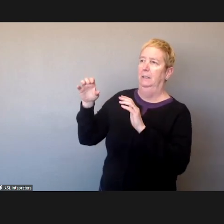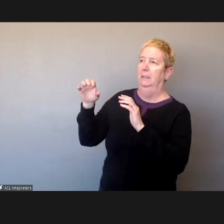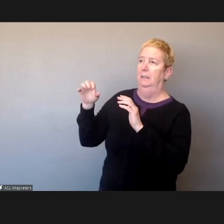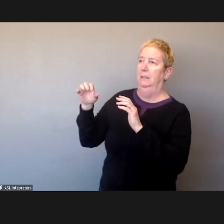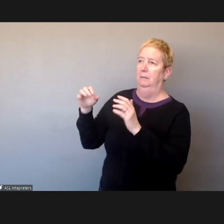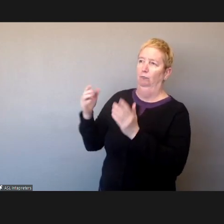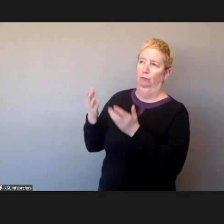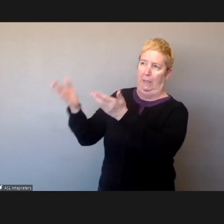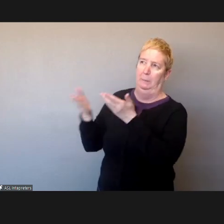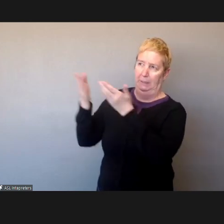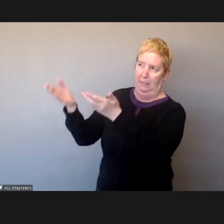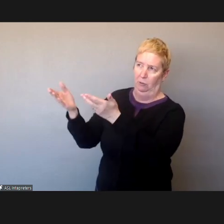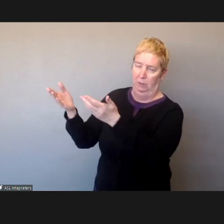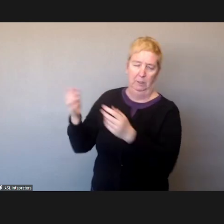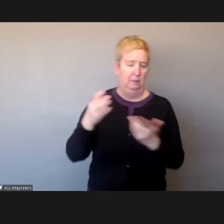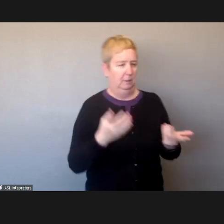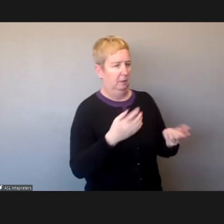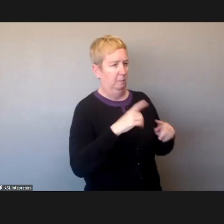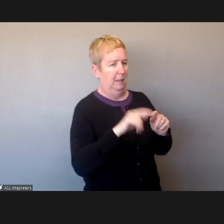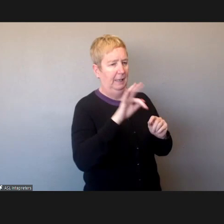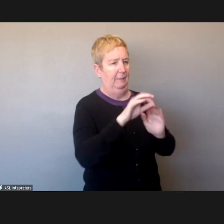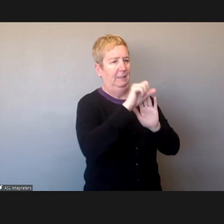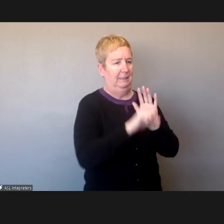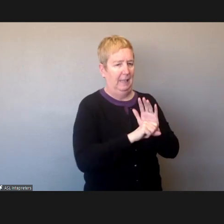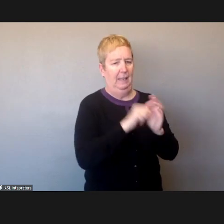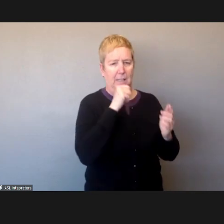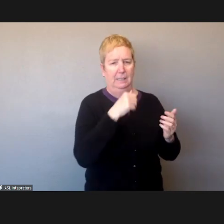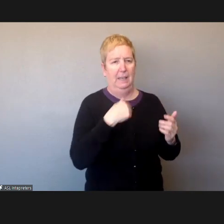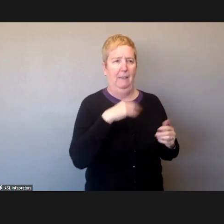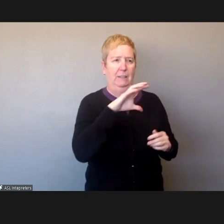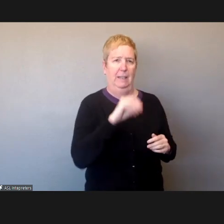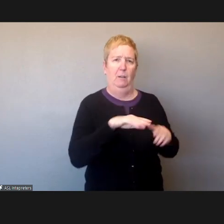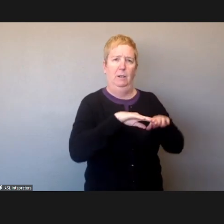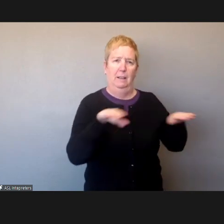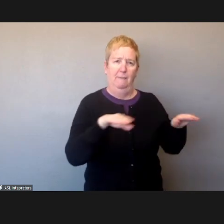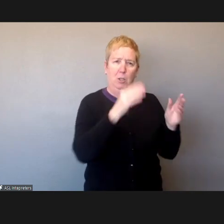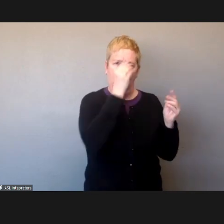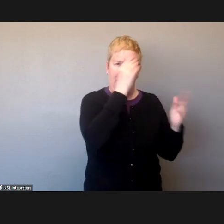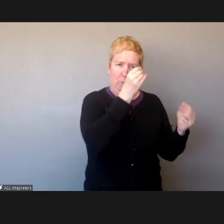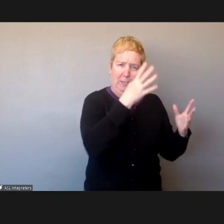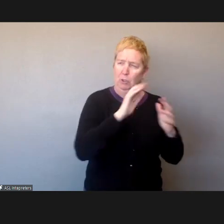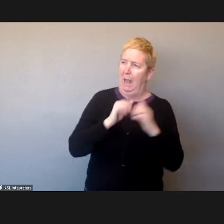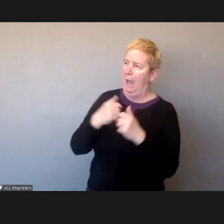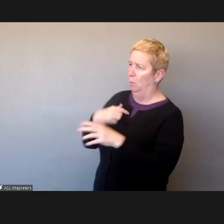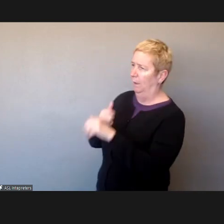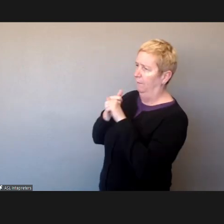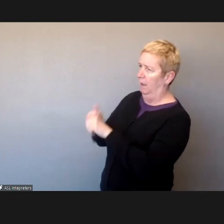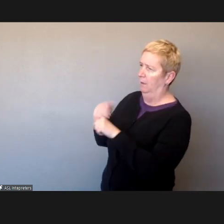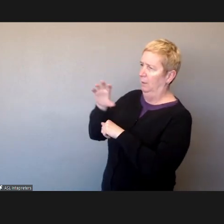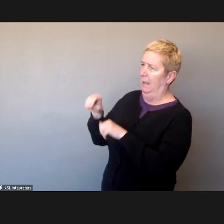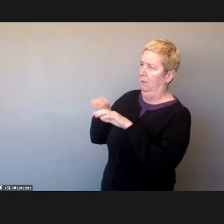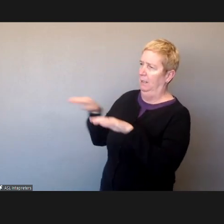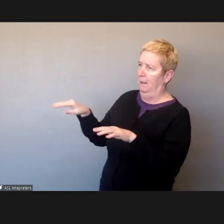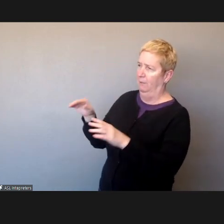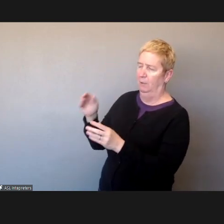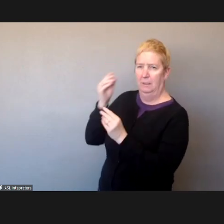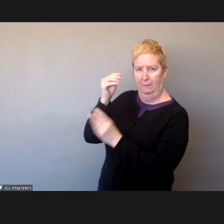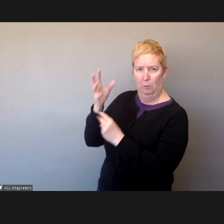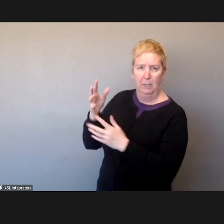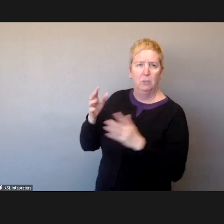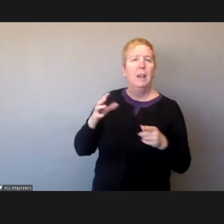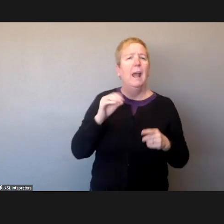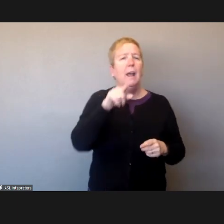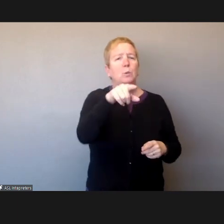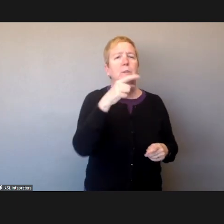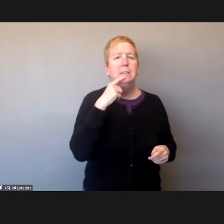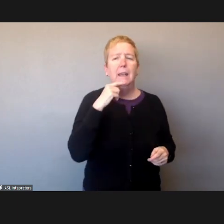the state is no longer providing county level data? And you did just mention something about a dashboard, but it wasn't entirely clear to